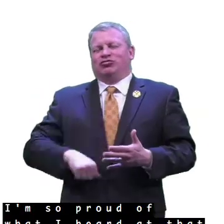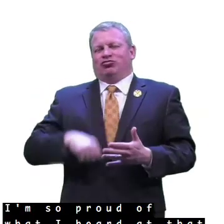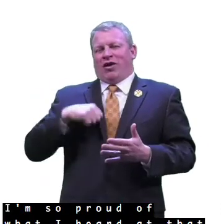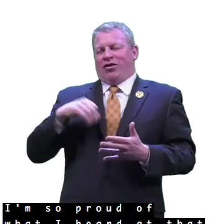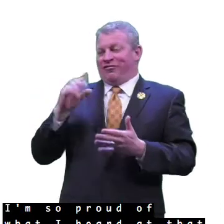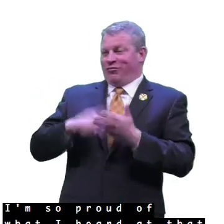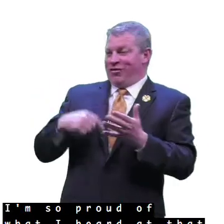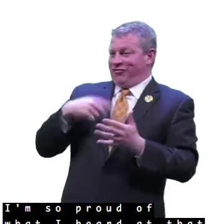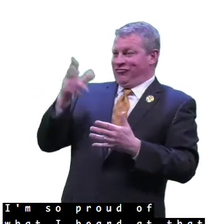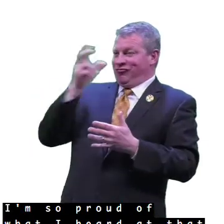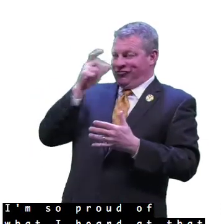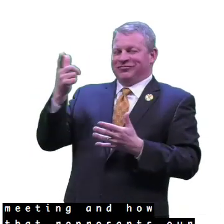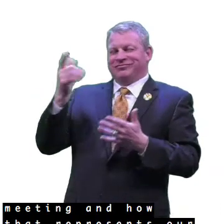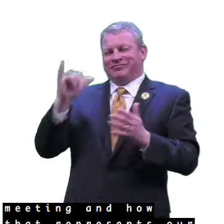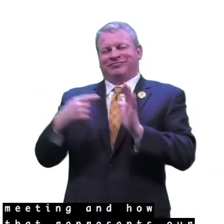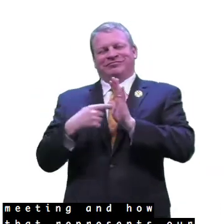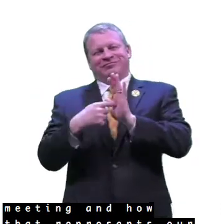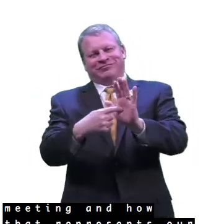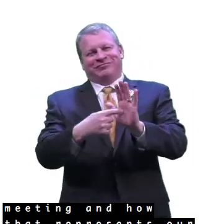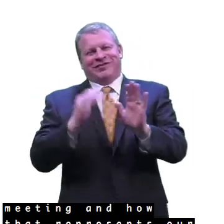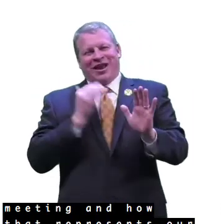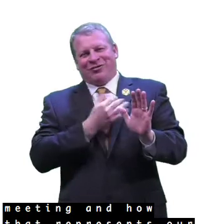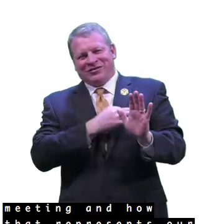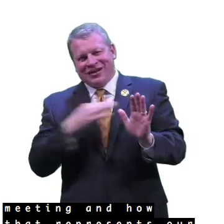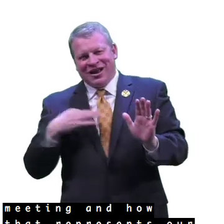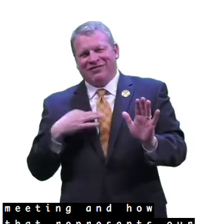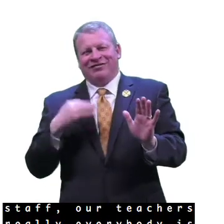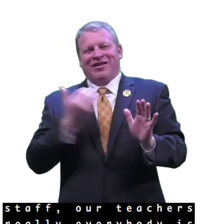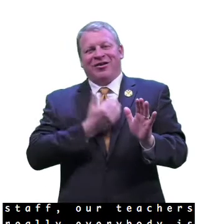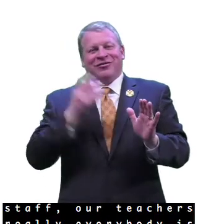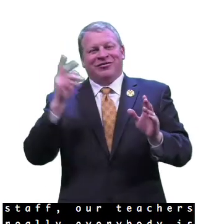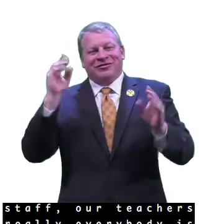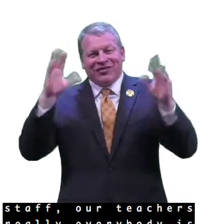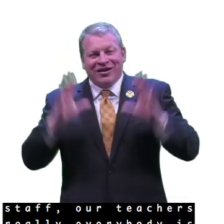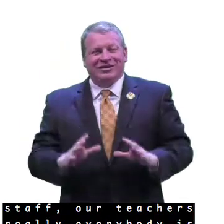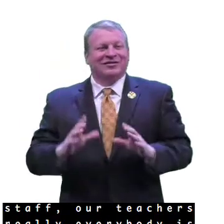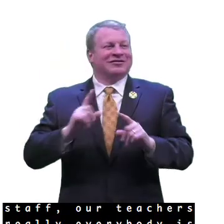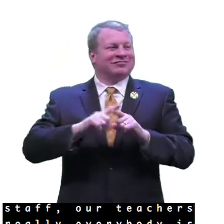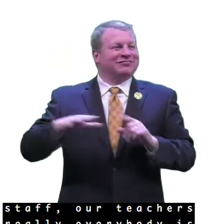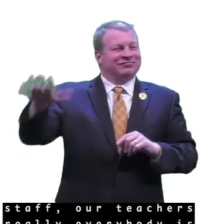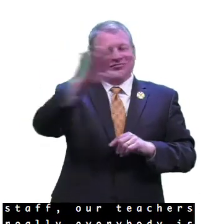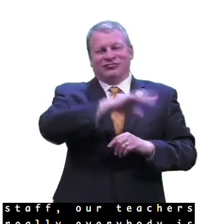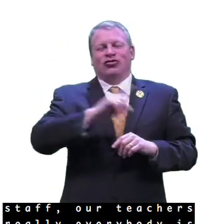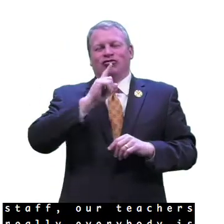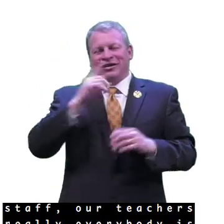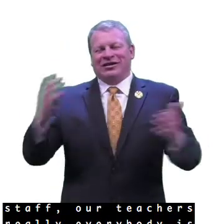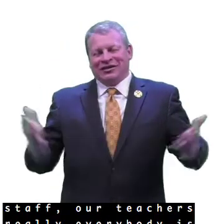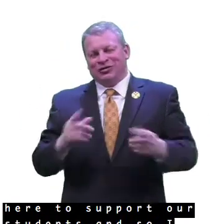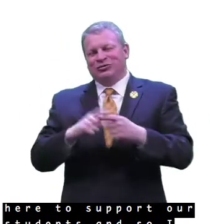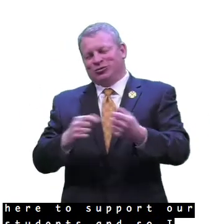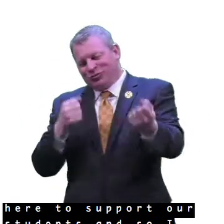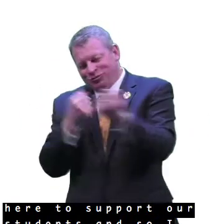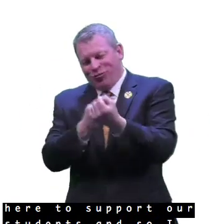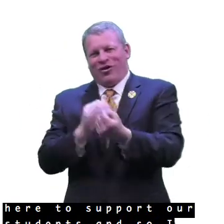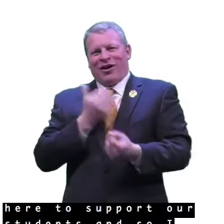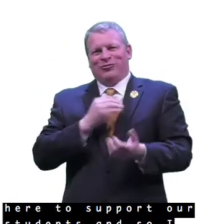so proud of what I heard at that meeting and how that represents our staff, our teachers. Really, everybody is here to support our students,